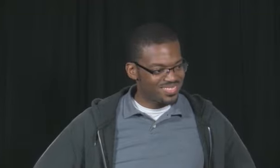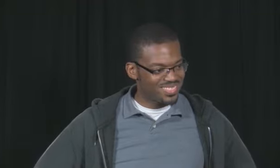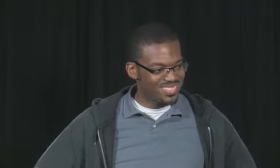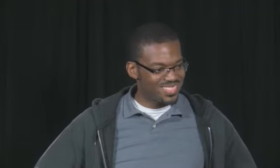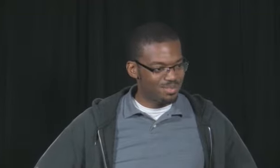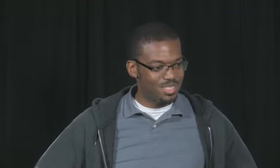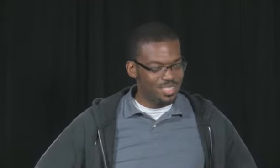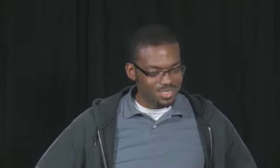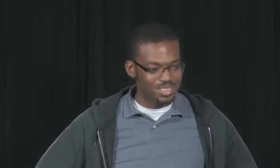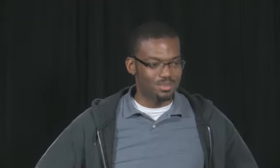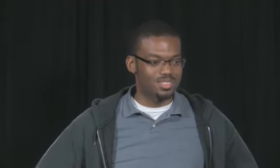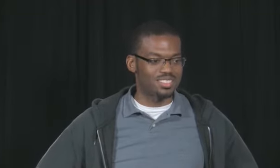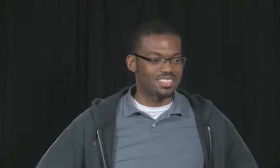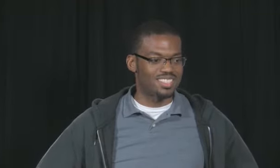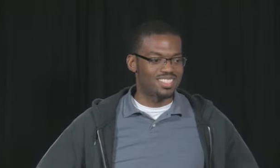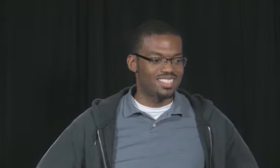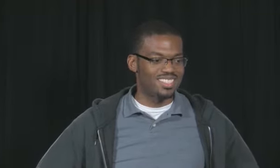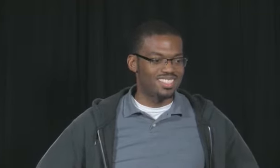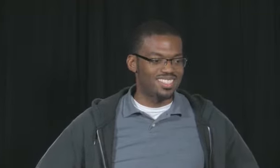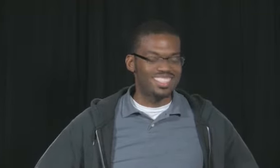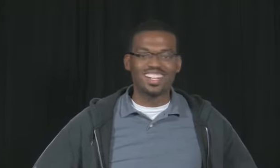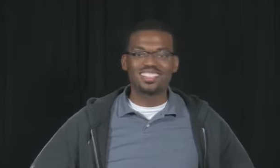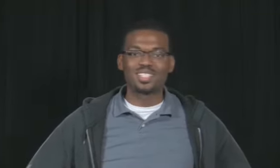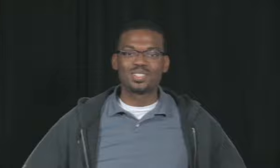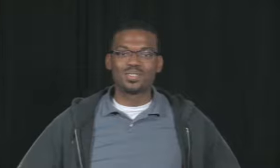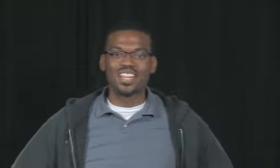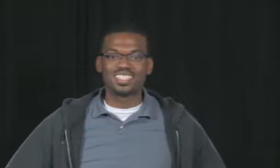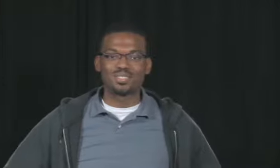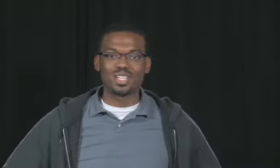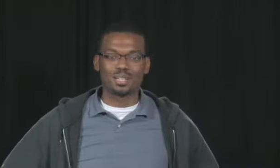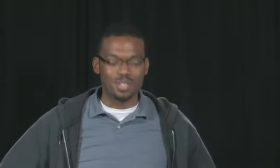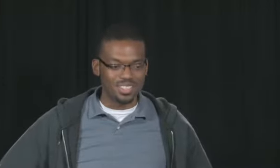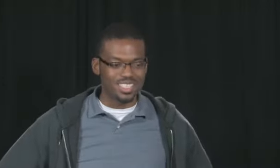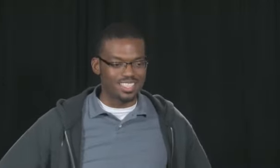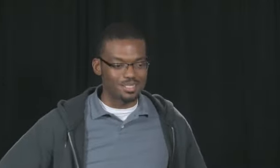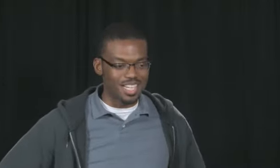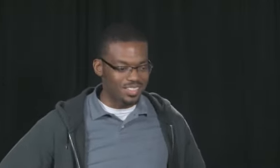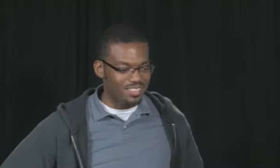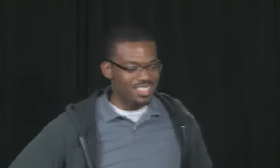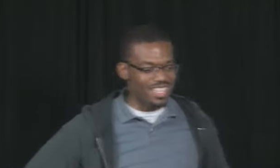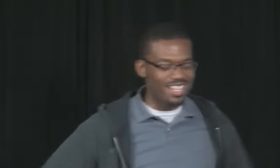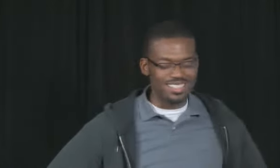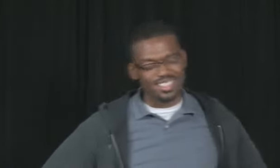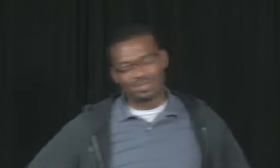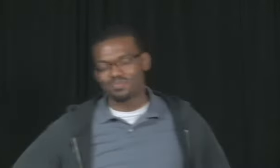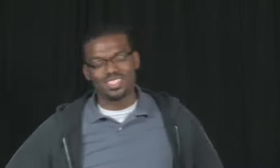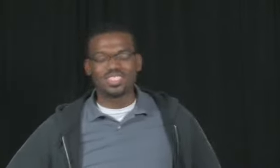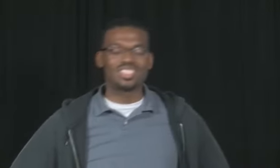such. But no such roses. It's hard to throw it away because I feel like I'm going there. I don't have the... Yeah. Let me just